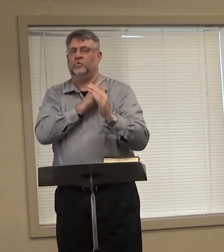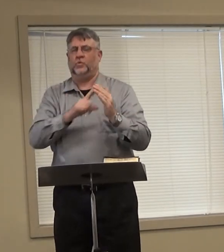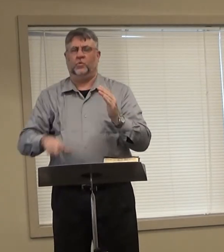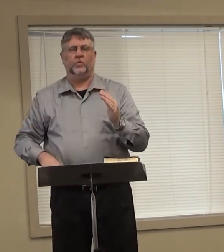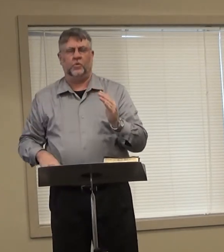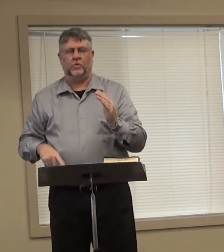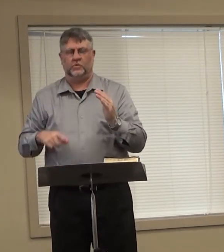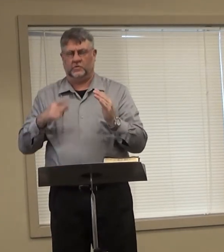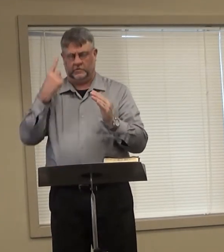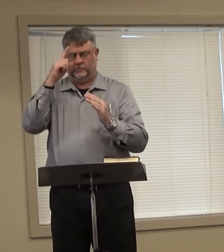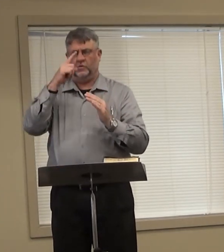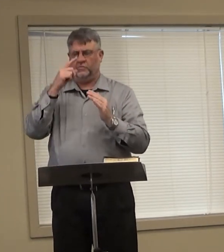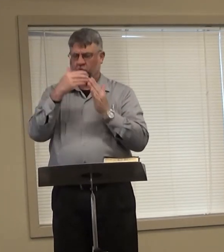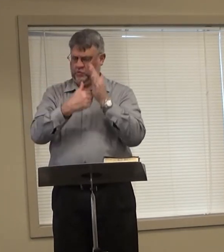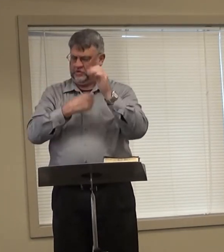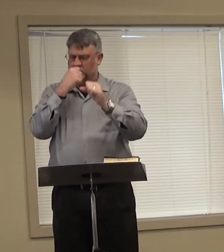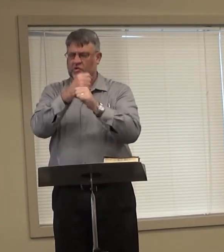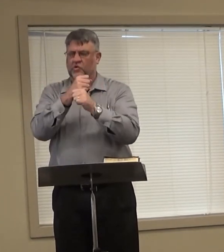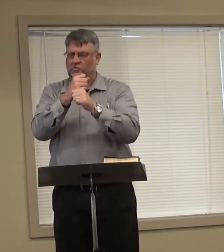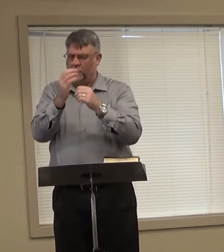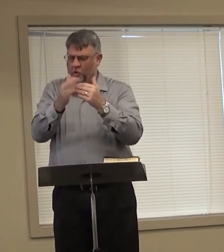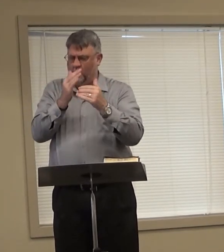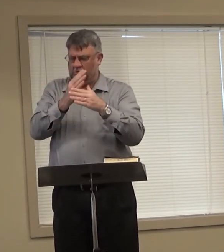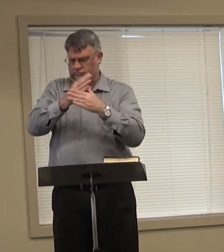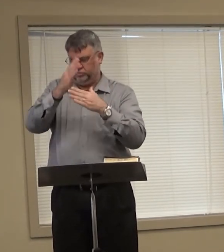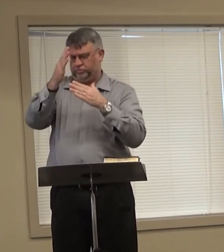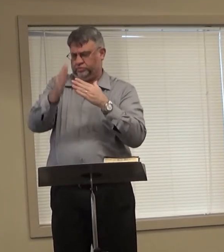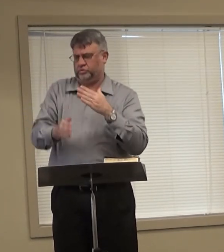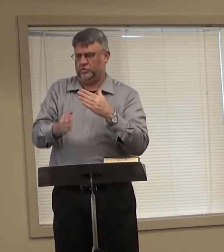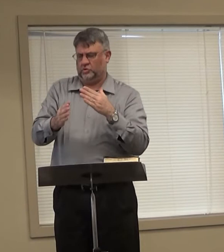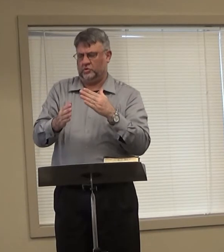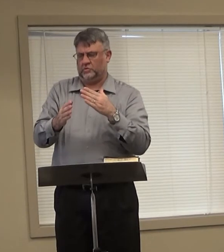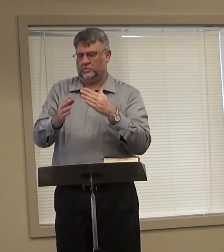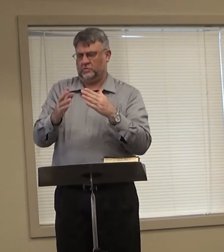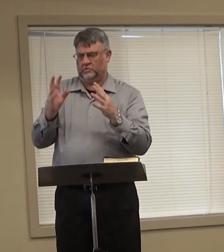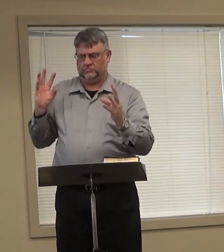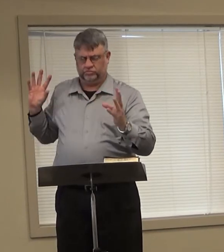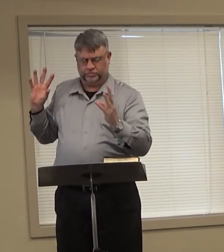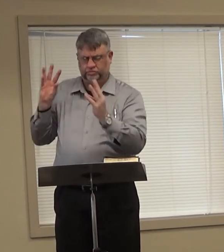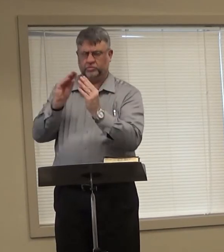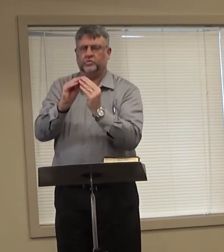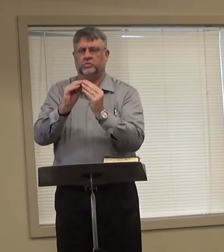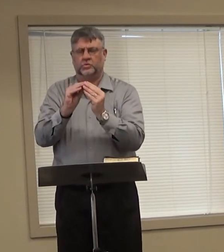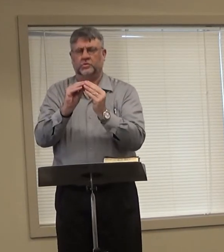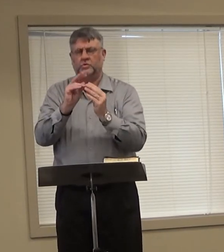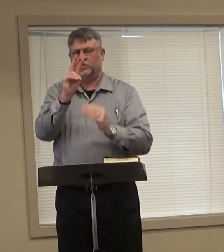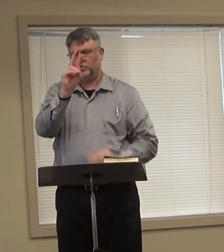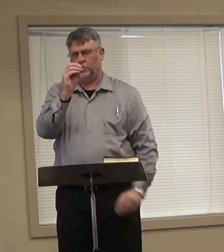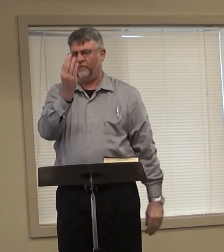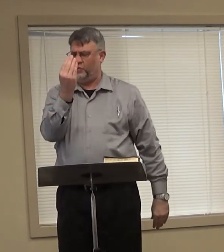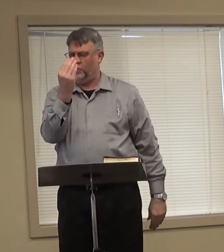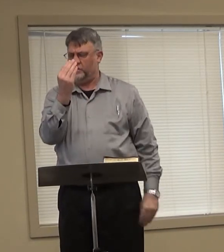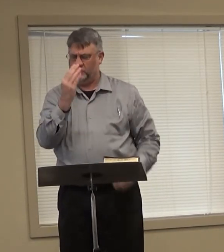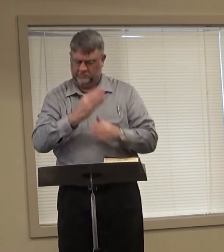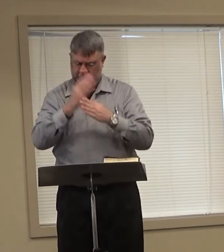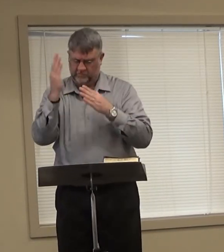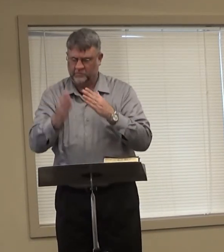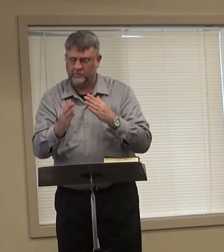Lord, we thank you for this year, that 2014 that is almost over.